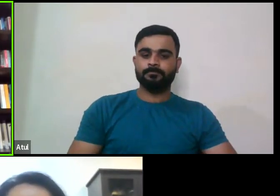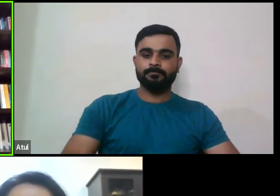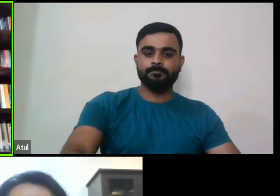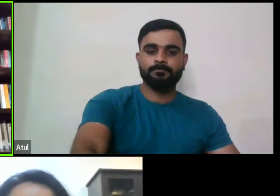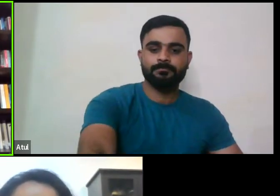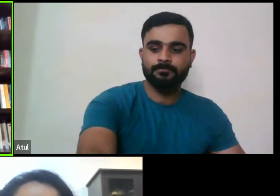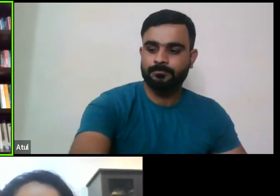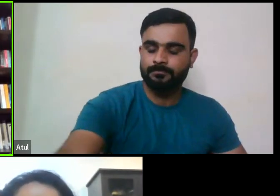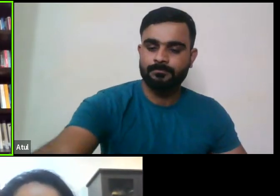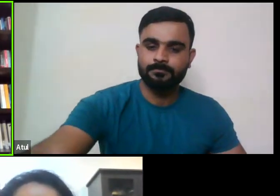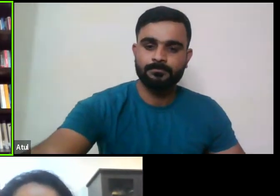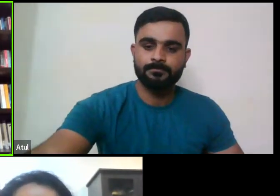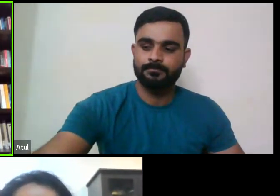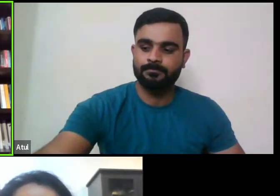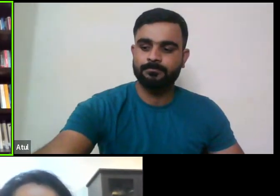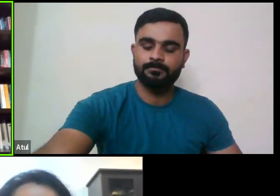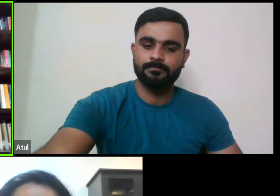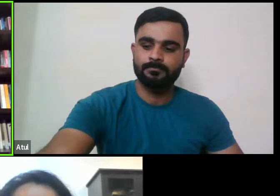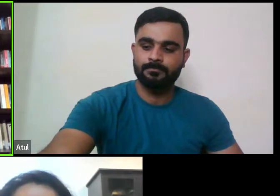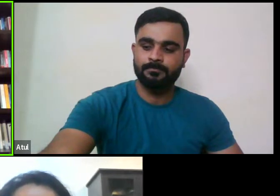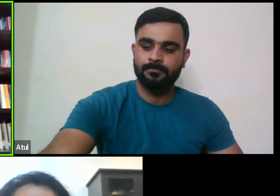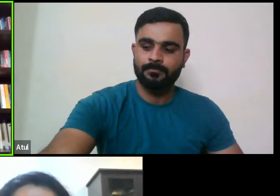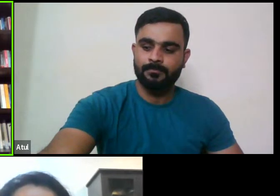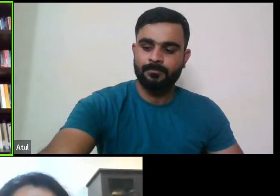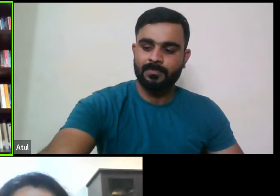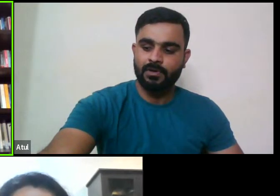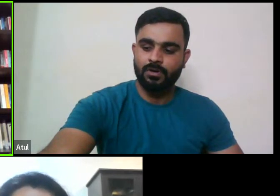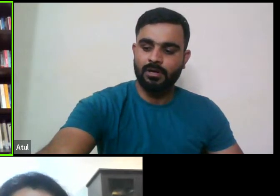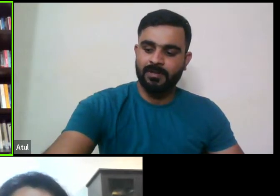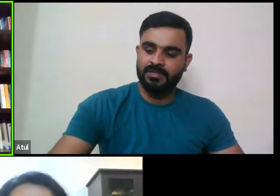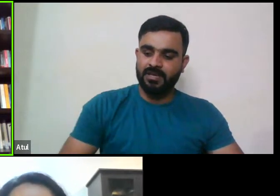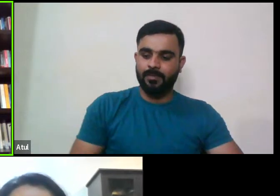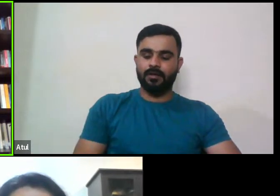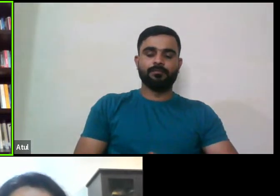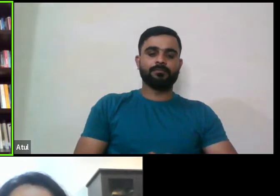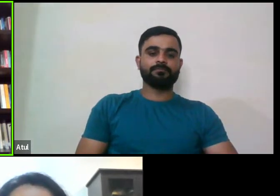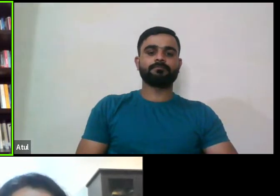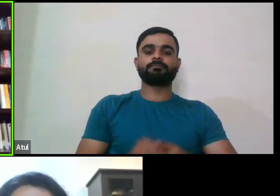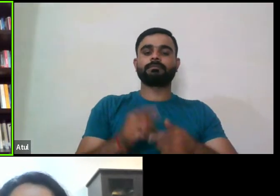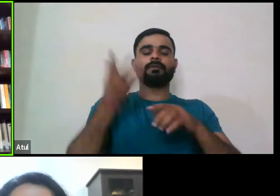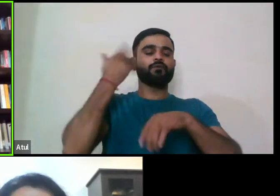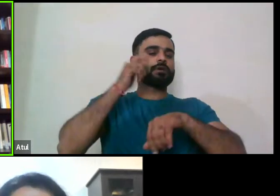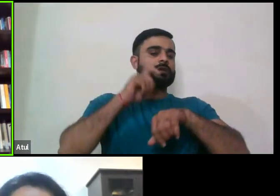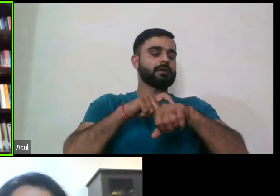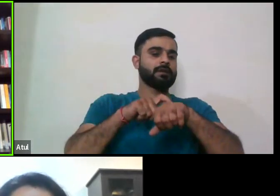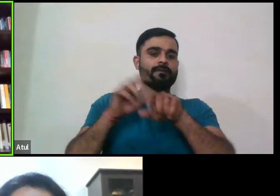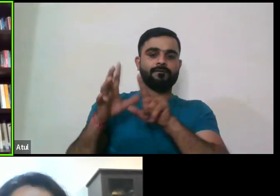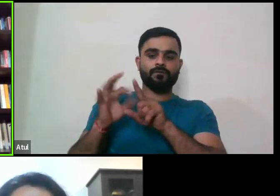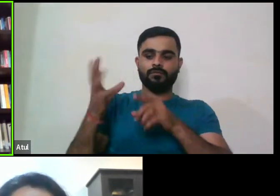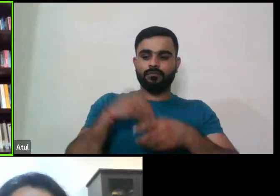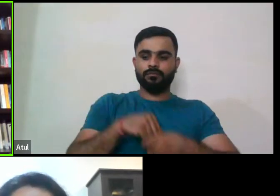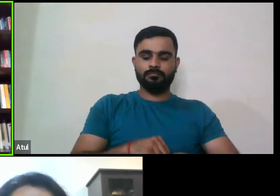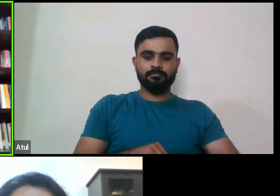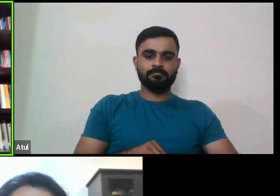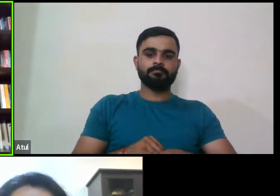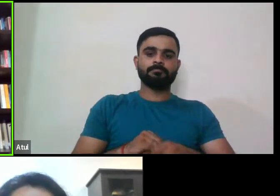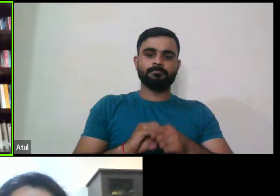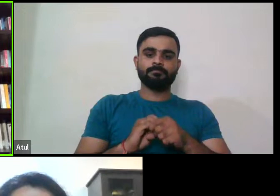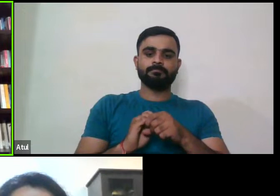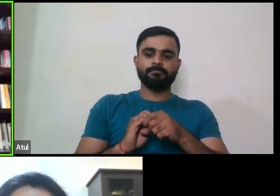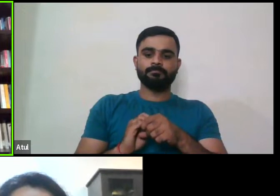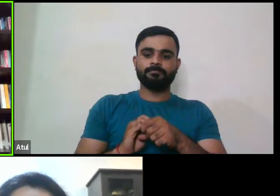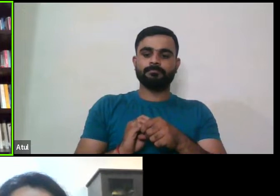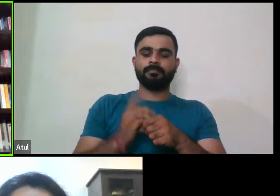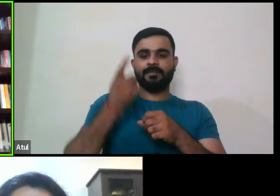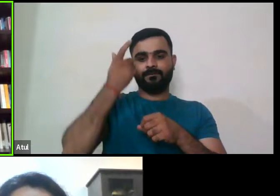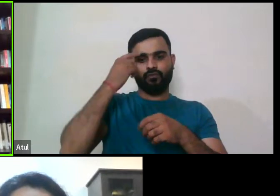So just on NGDC, I should say I checked it on the day on which it went live. But my